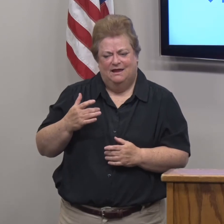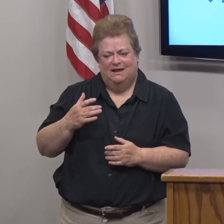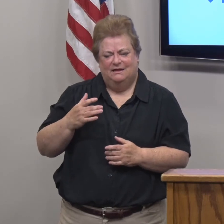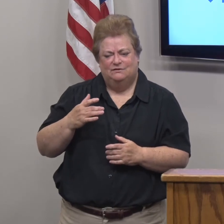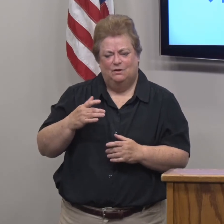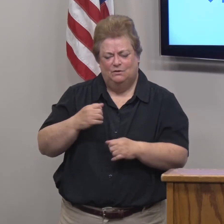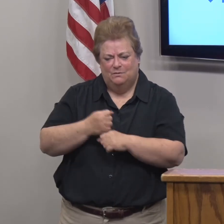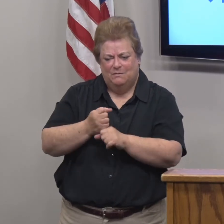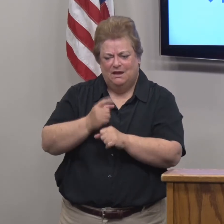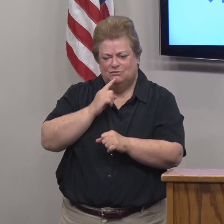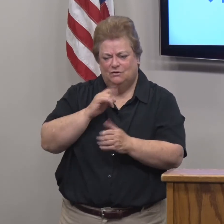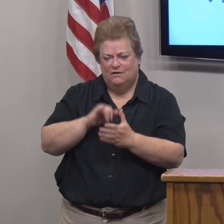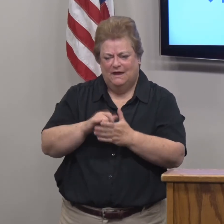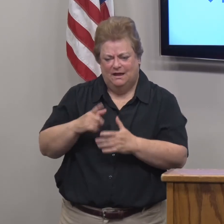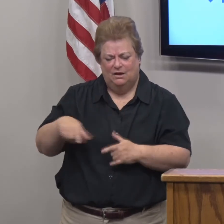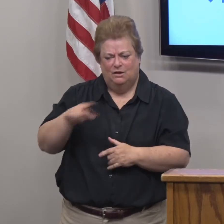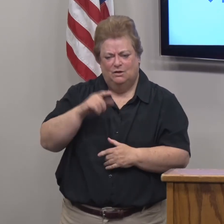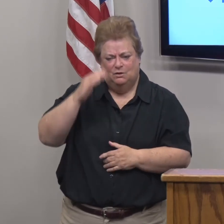ensure that you guys know